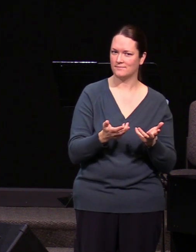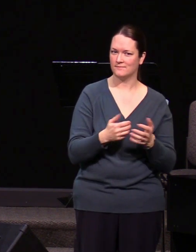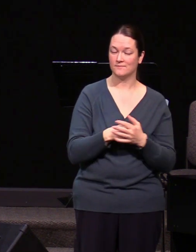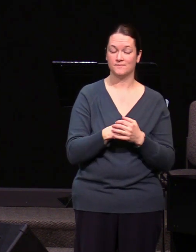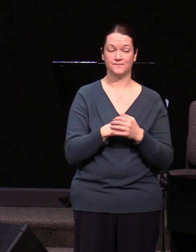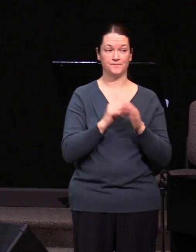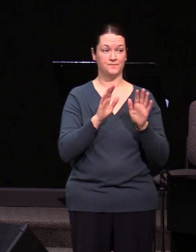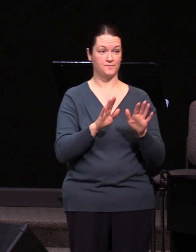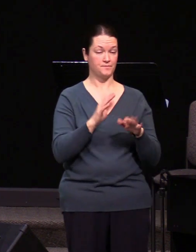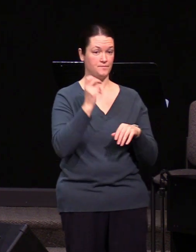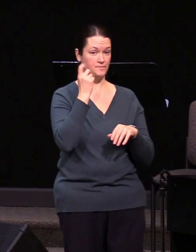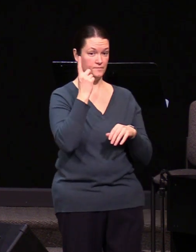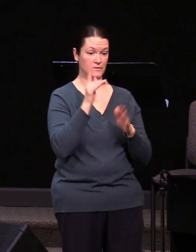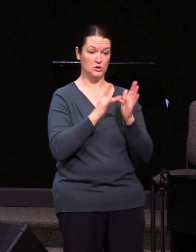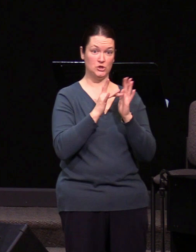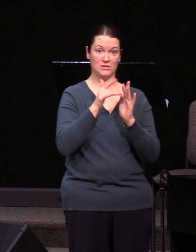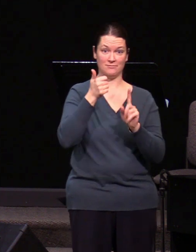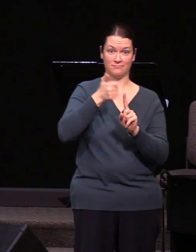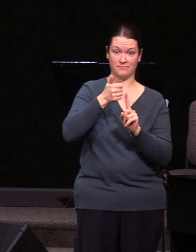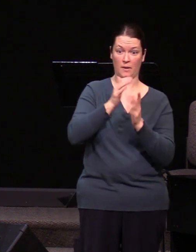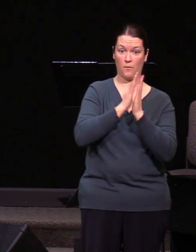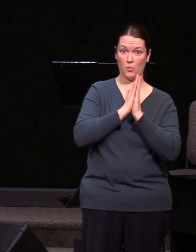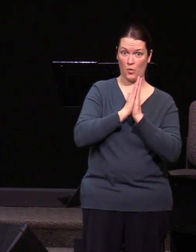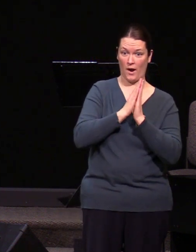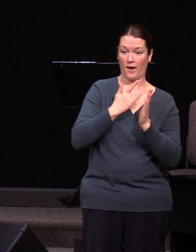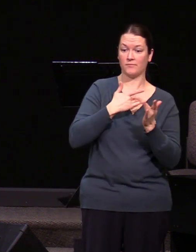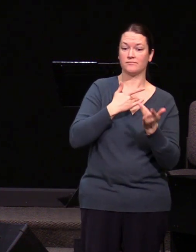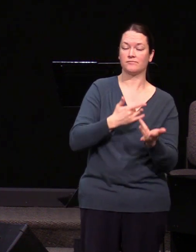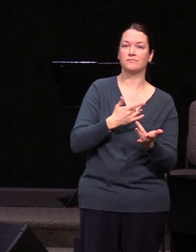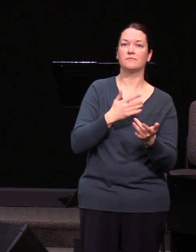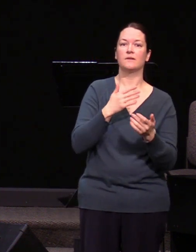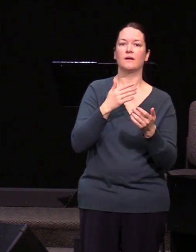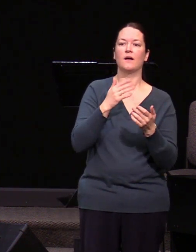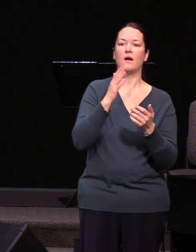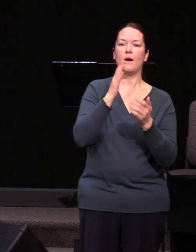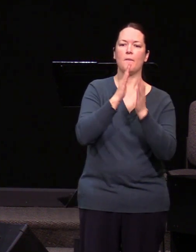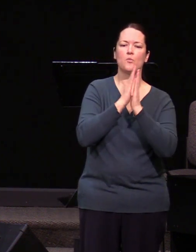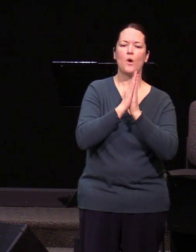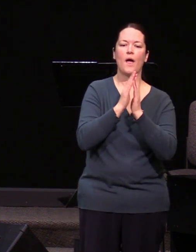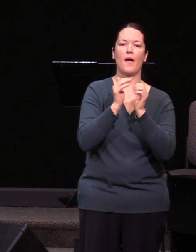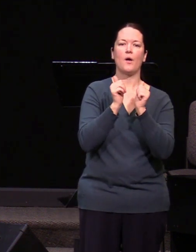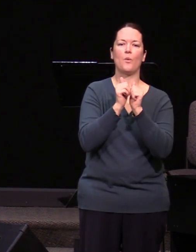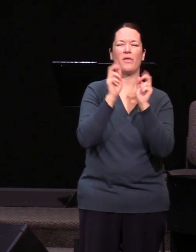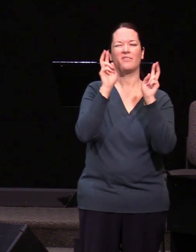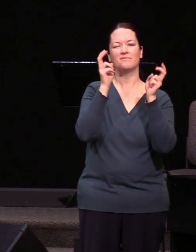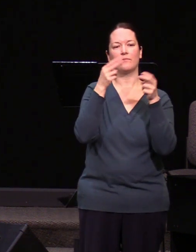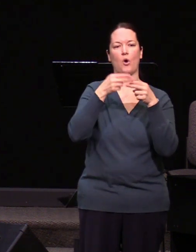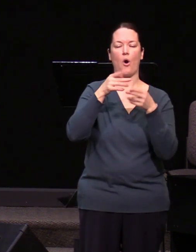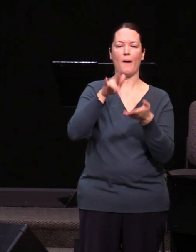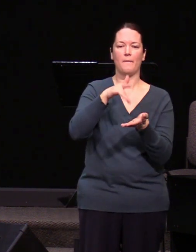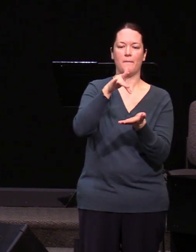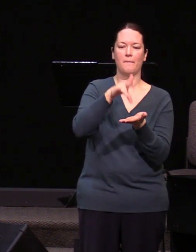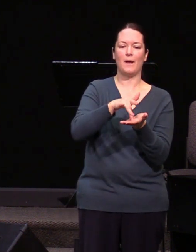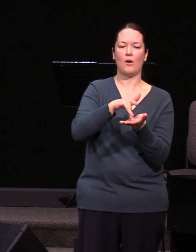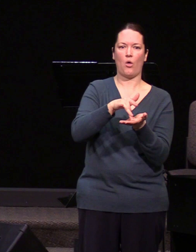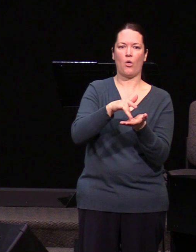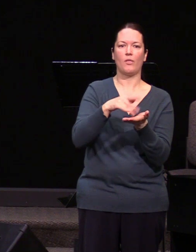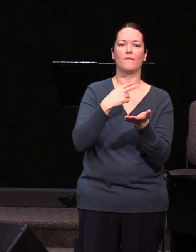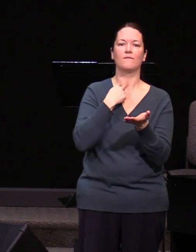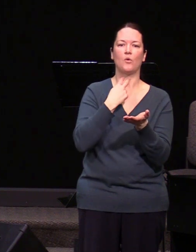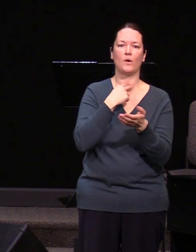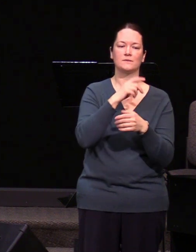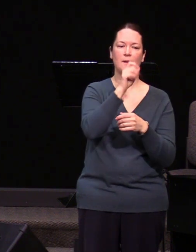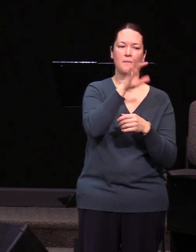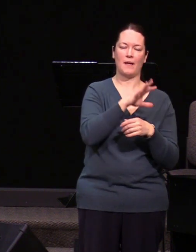Well, see, when Jesus prayed, he often prayed with what we would call a middle voice. All right, pastor and author